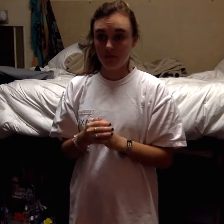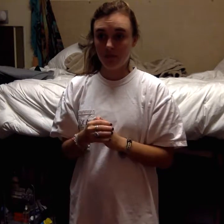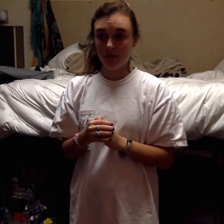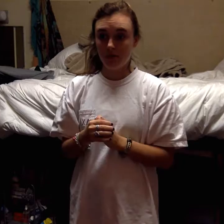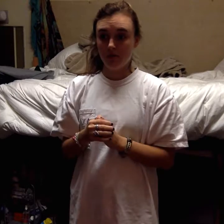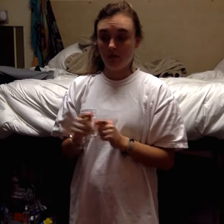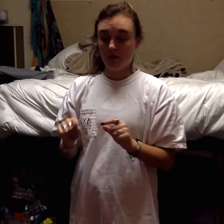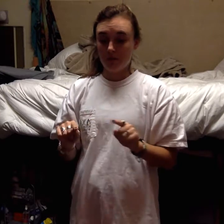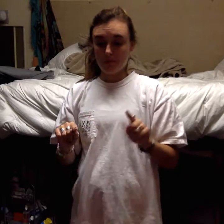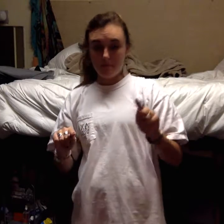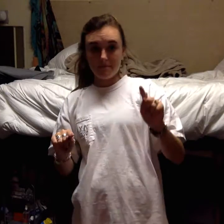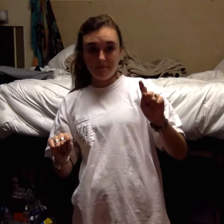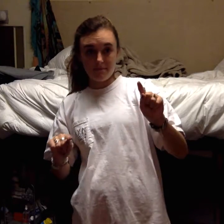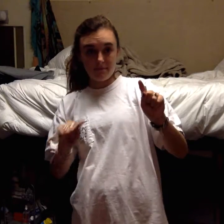point.